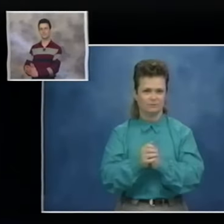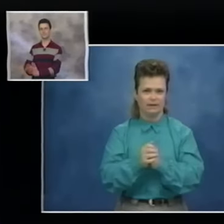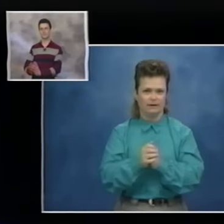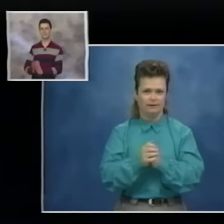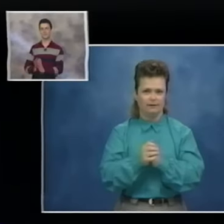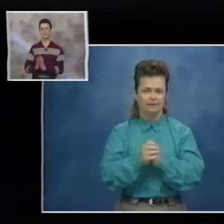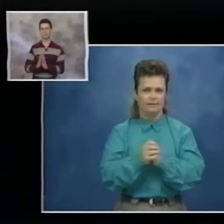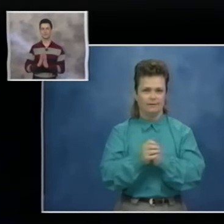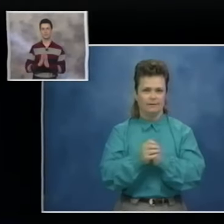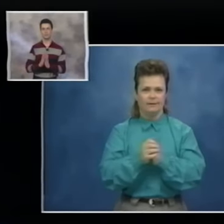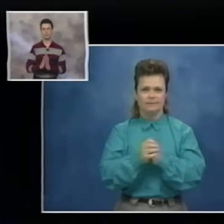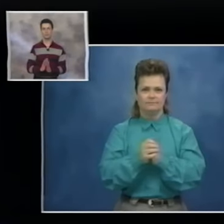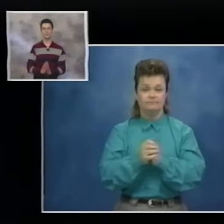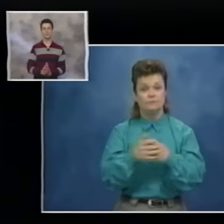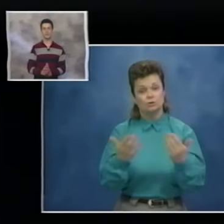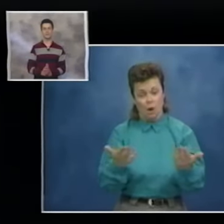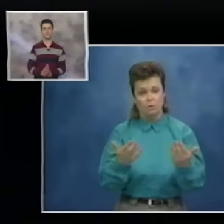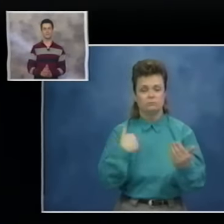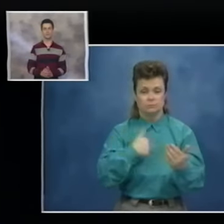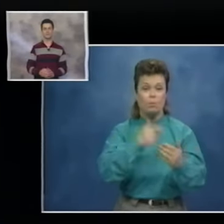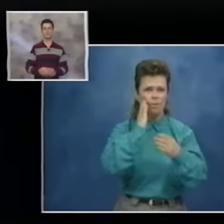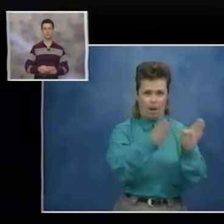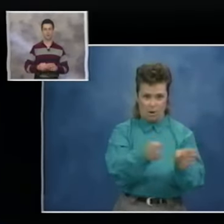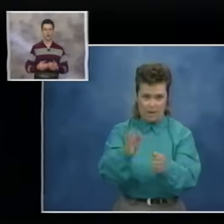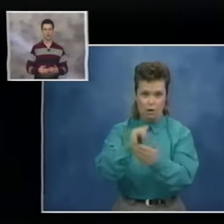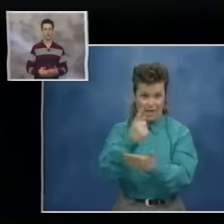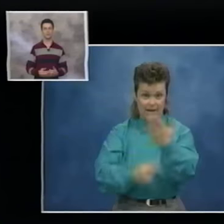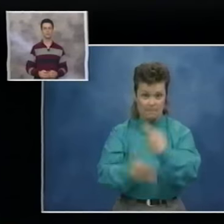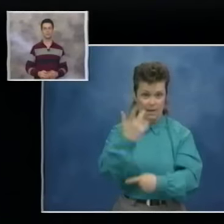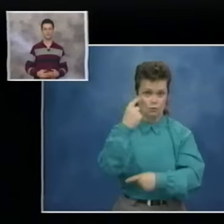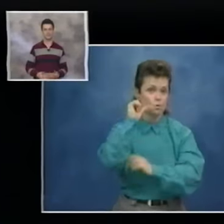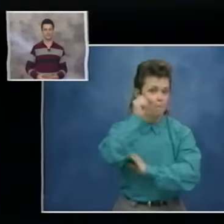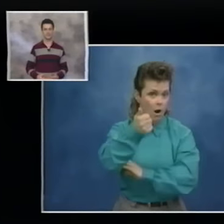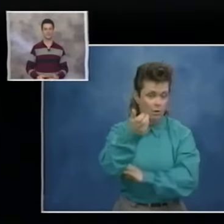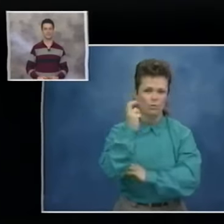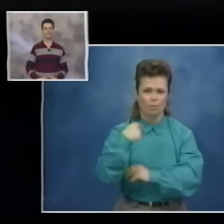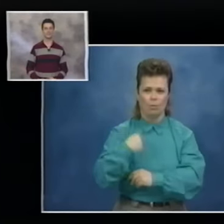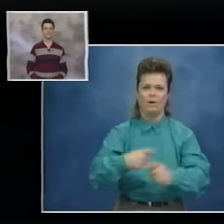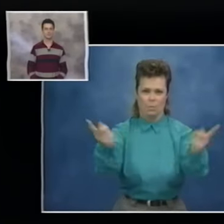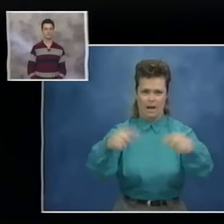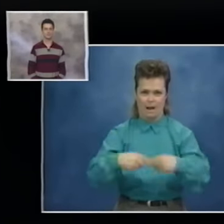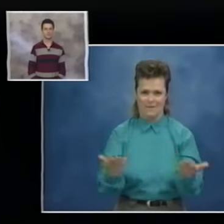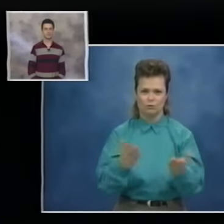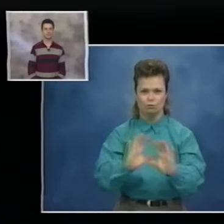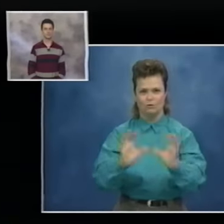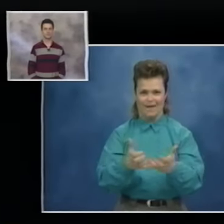So we will prepare this debate tomorrow when we come into class.